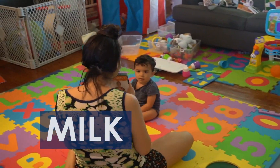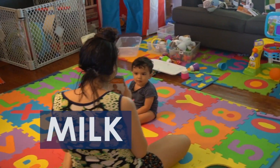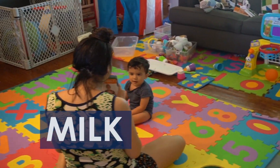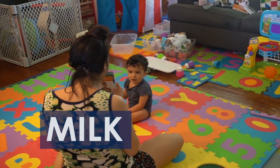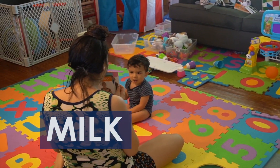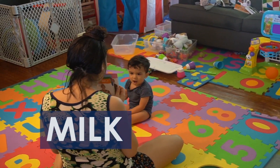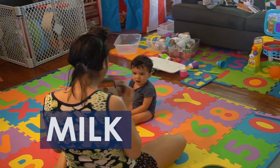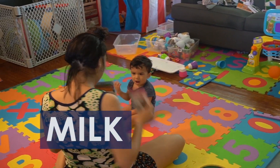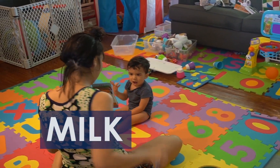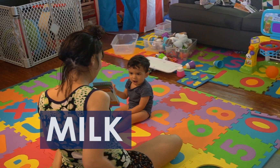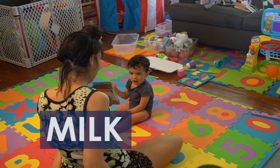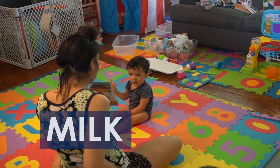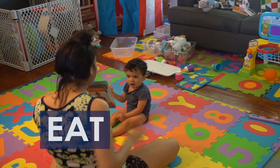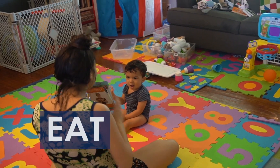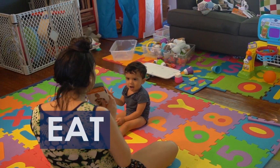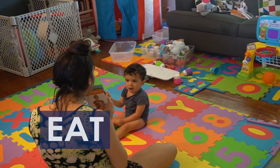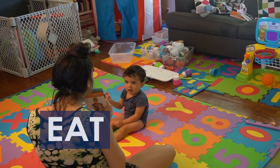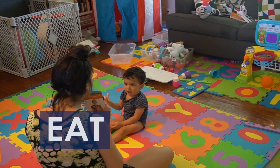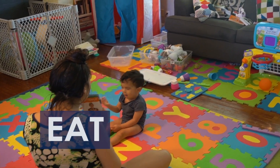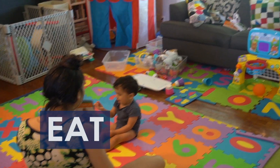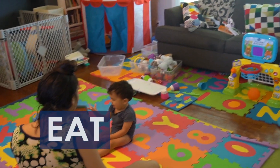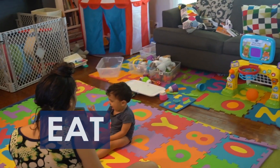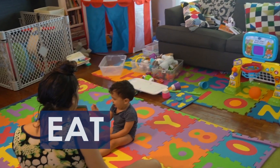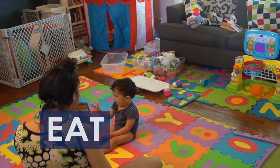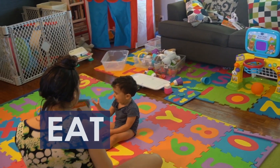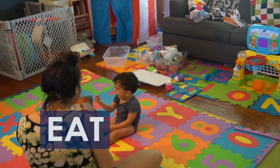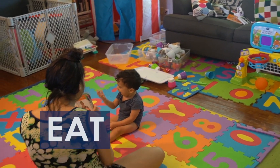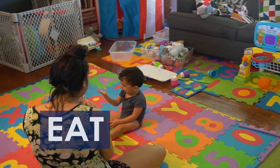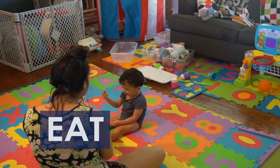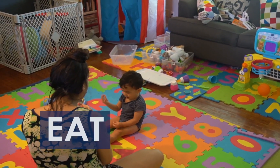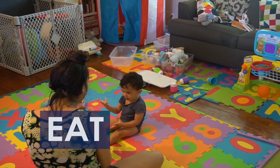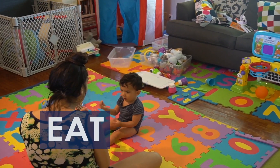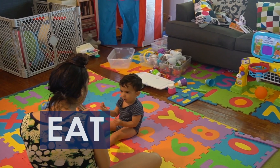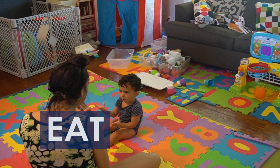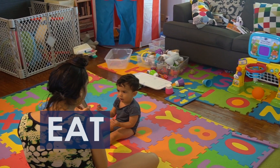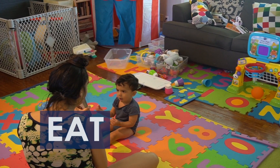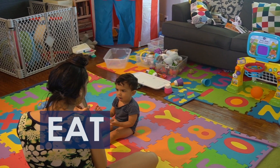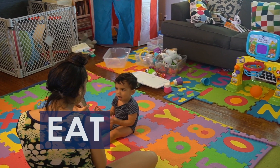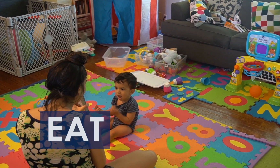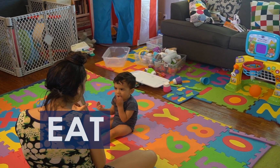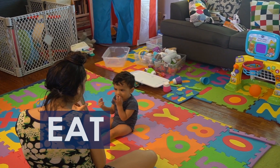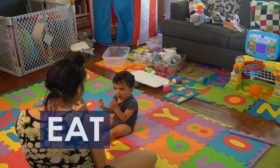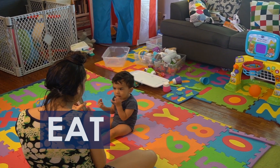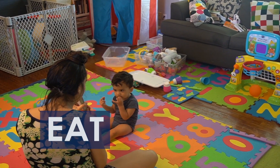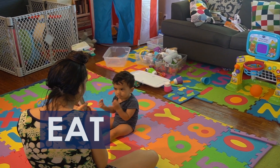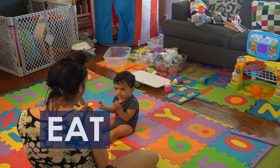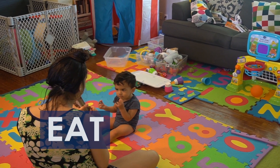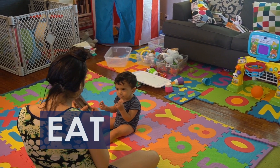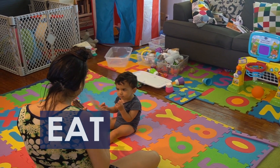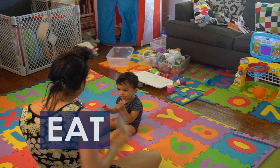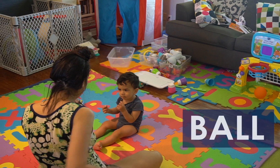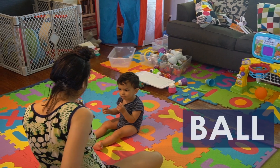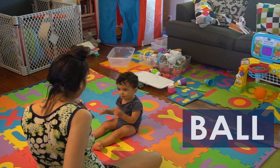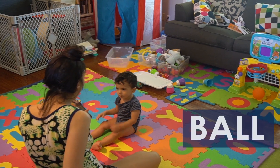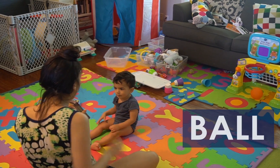Very good. Eating. Baby eats. What's sign for eat? Very good. Ball.